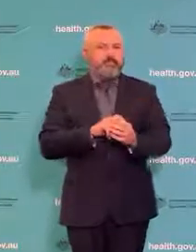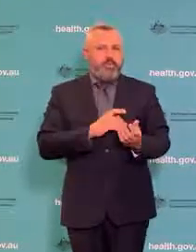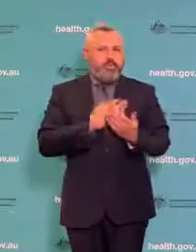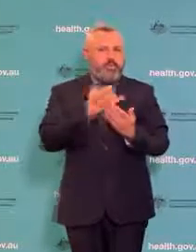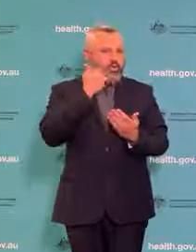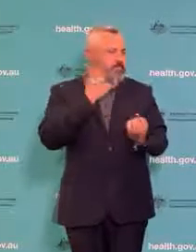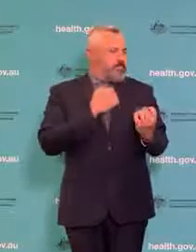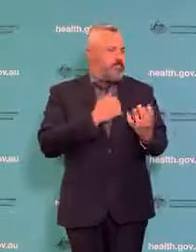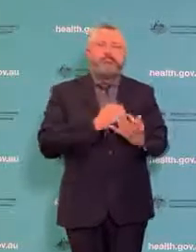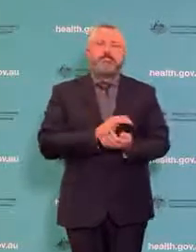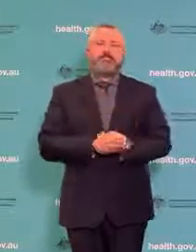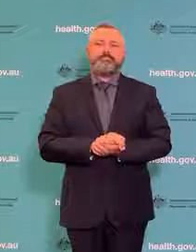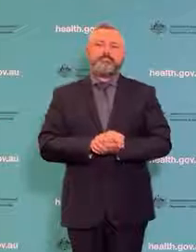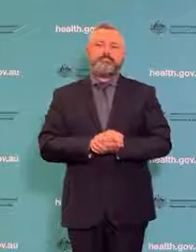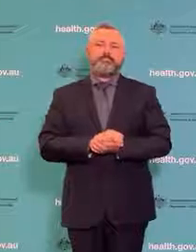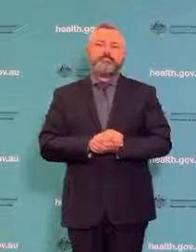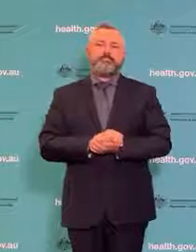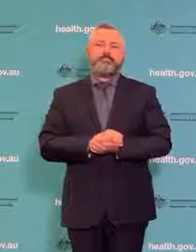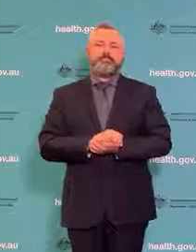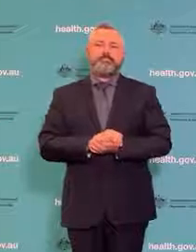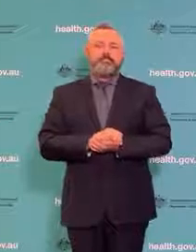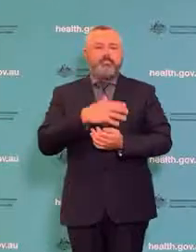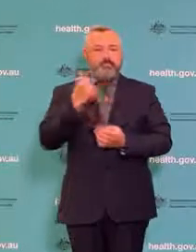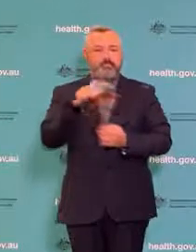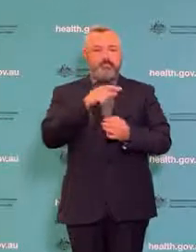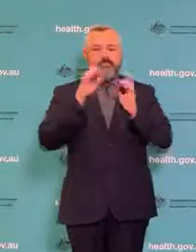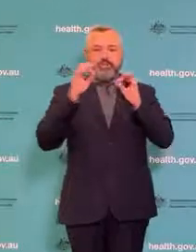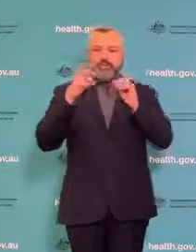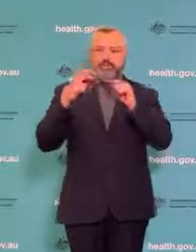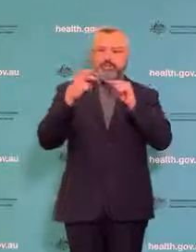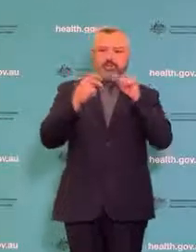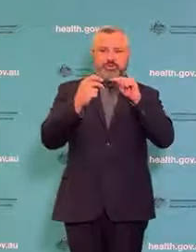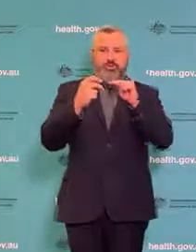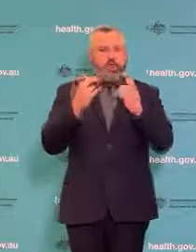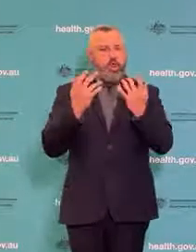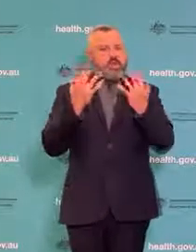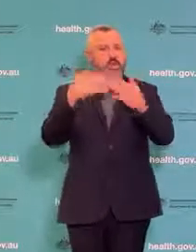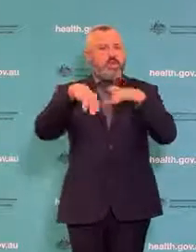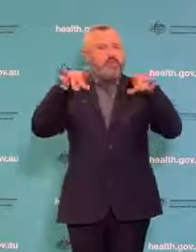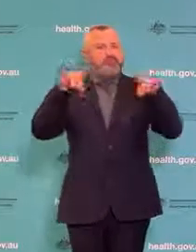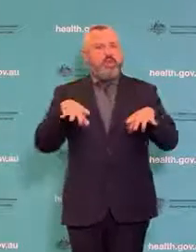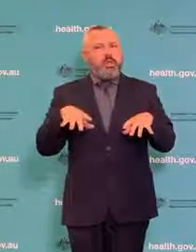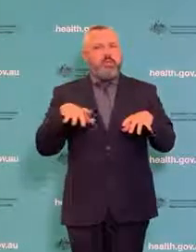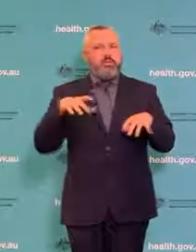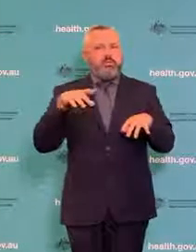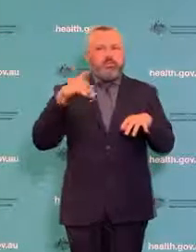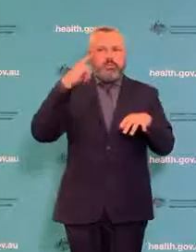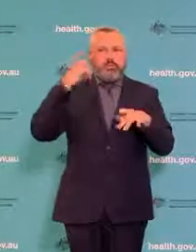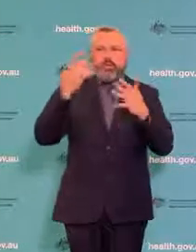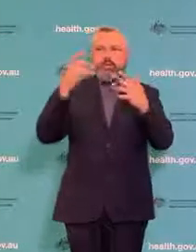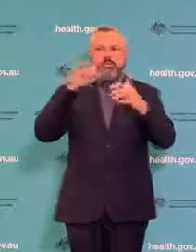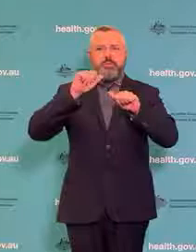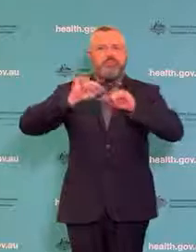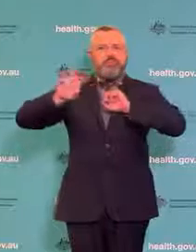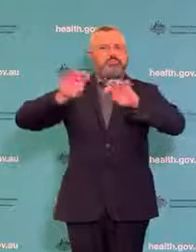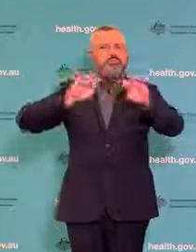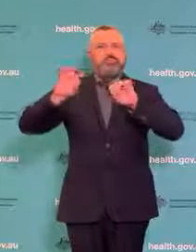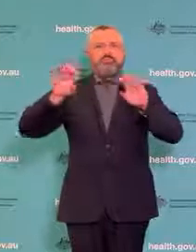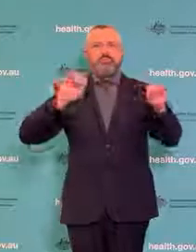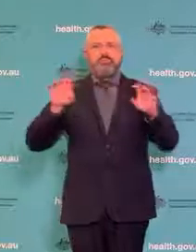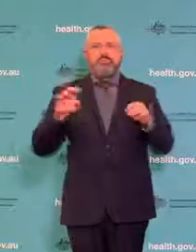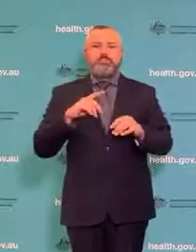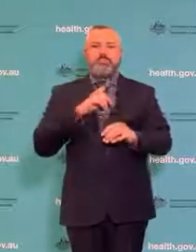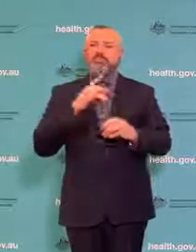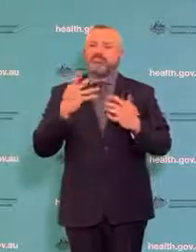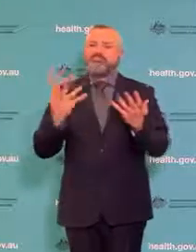dead space needles do we have in the country, and how many are going to each jurisdiction? James, that's detail I don't